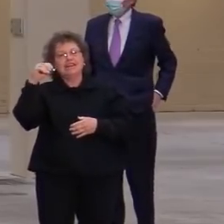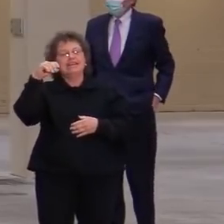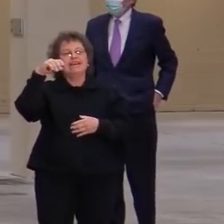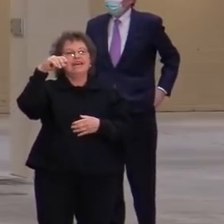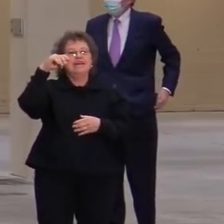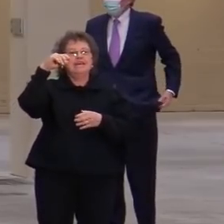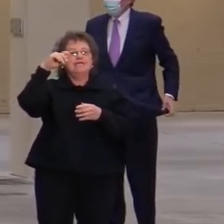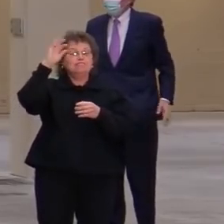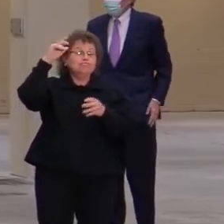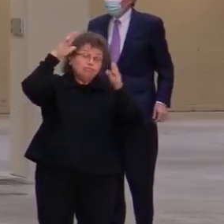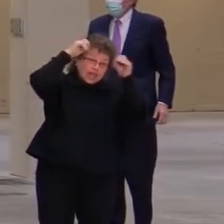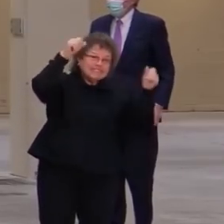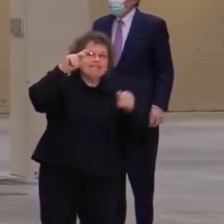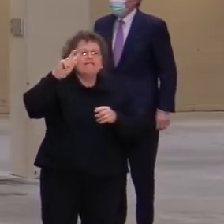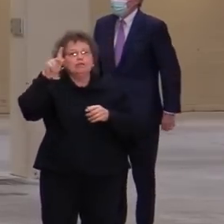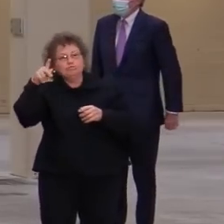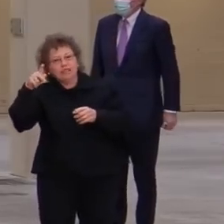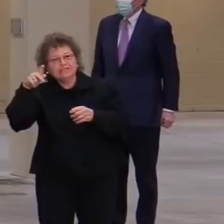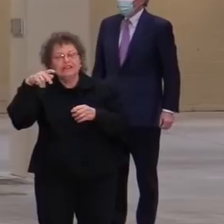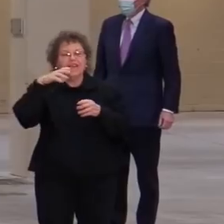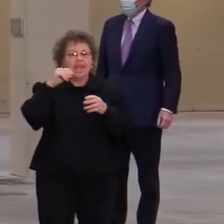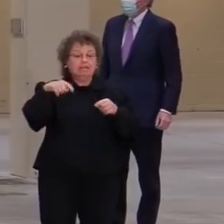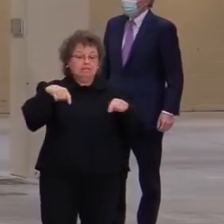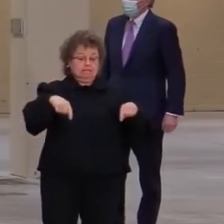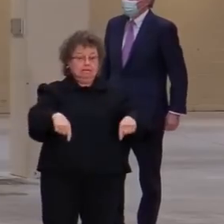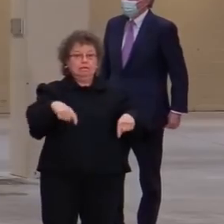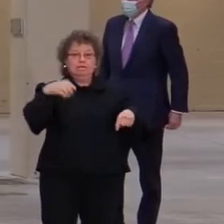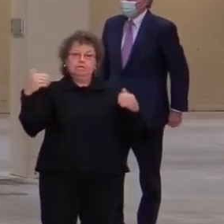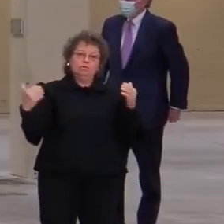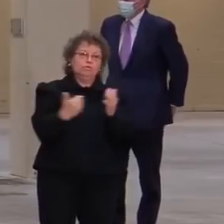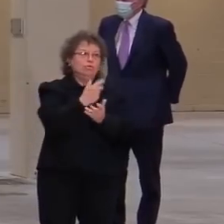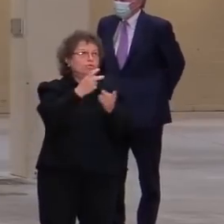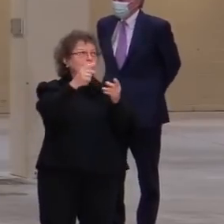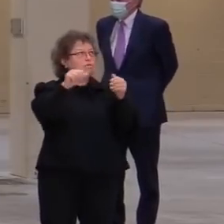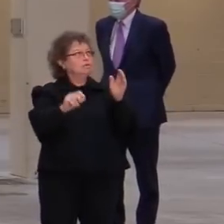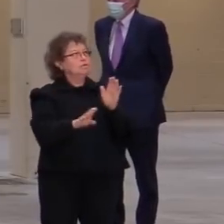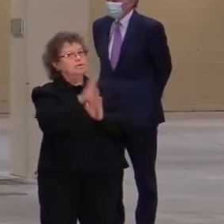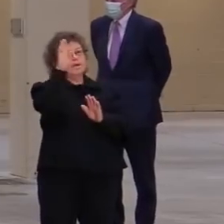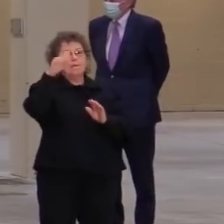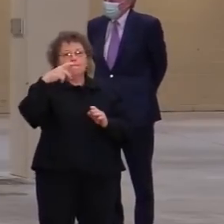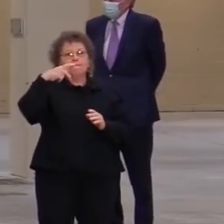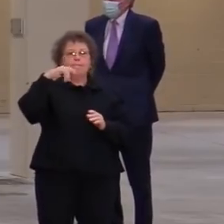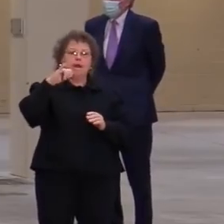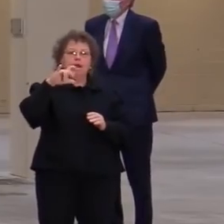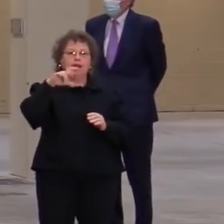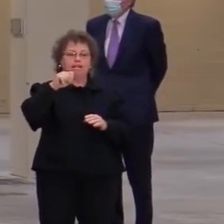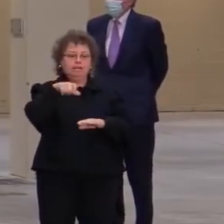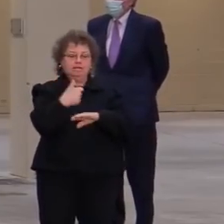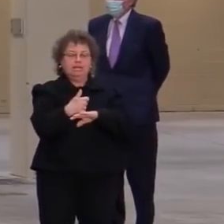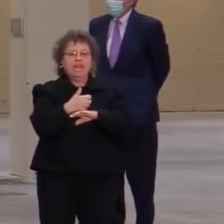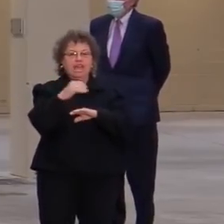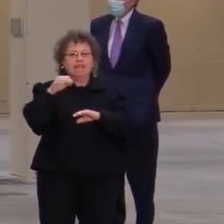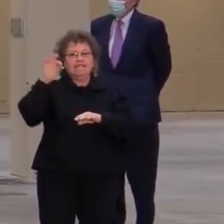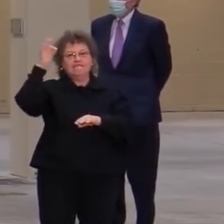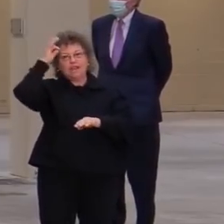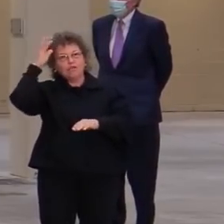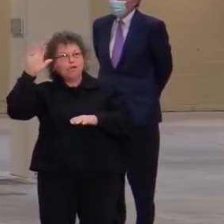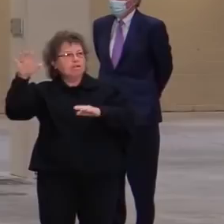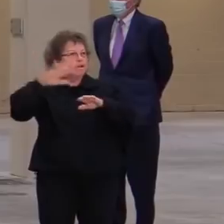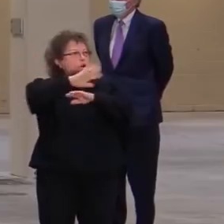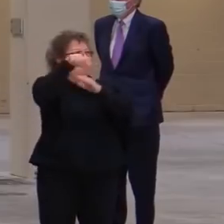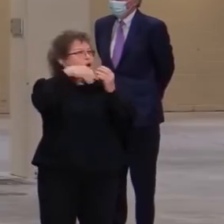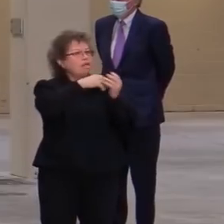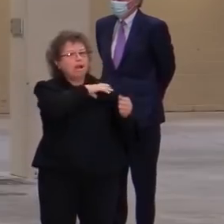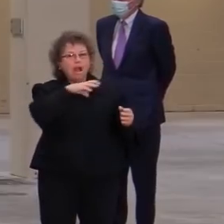for a pilot site, and for the strong advocacy of the Massachusetts congressional delegation in supporting our application. I want to